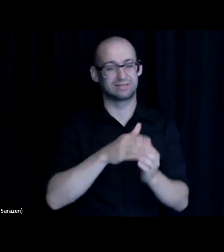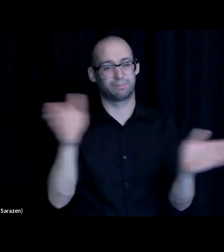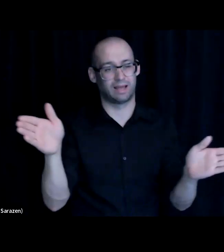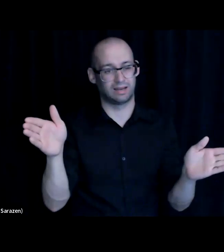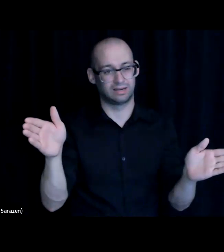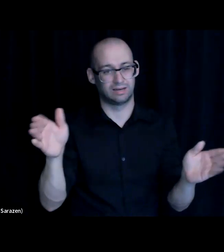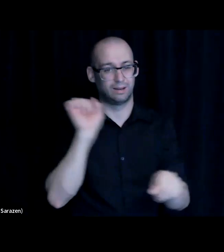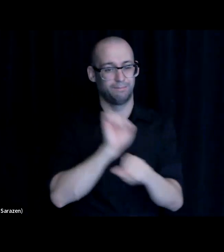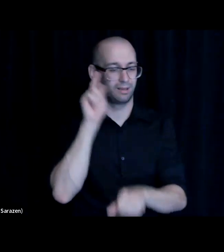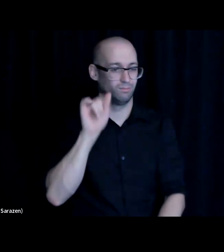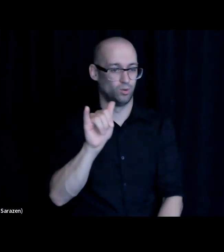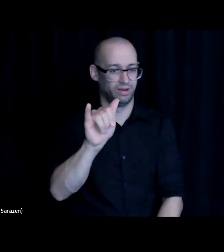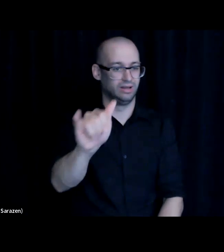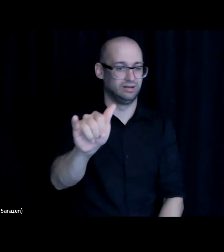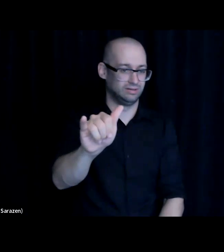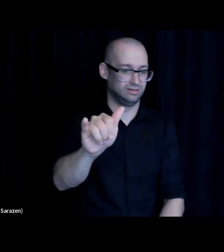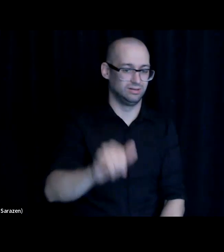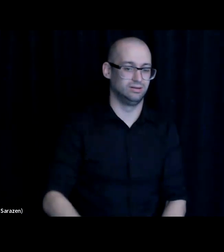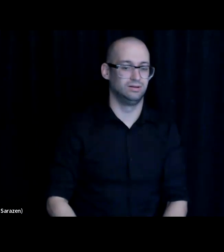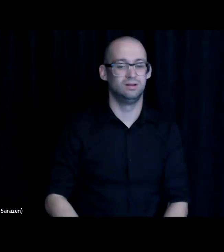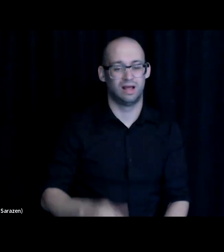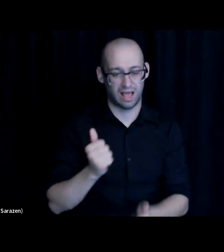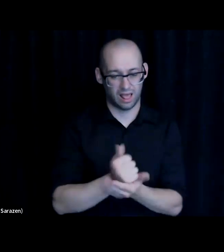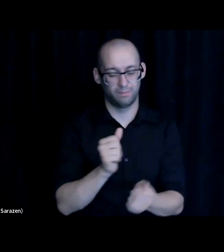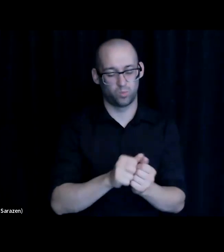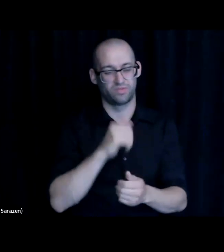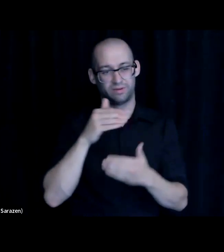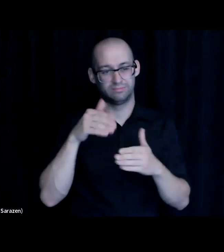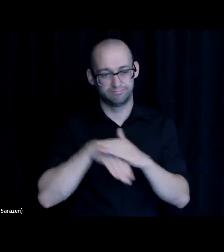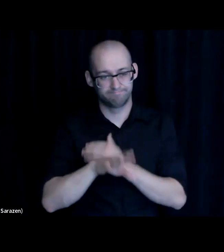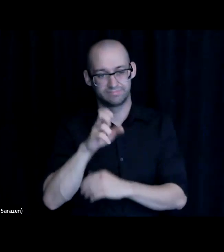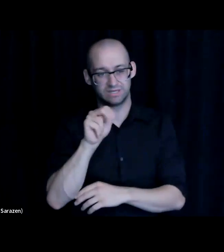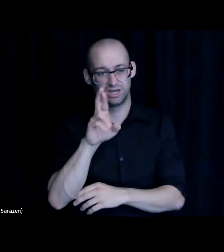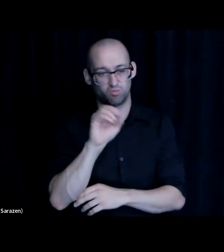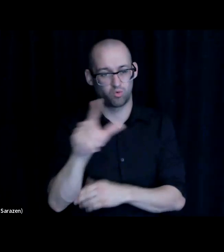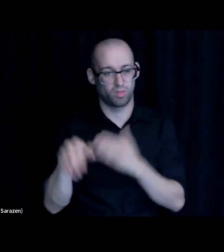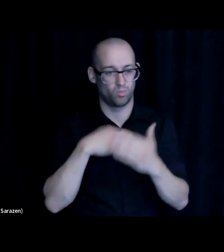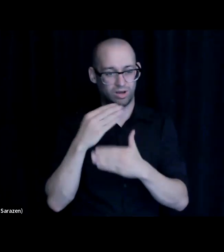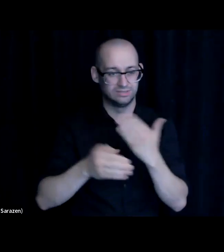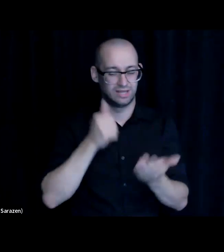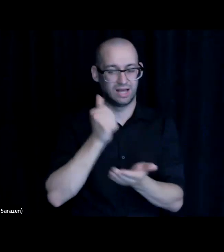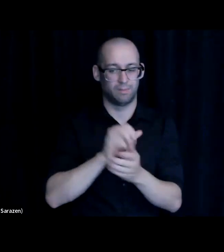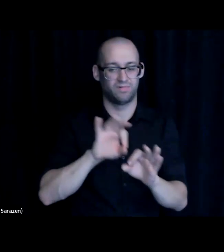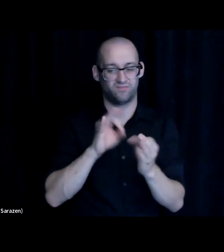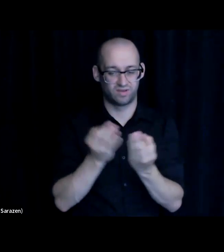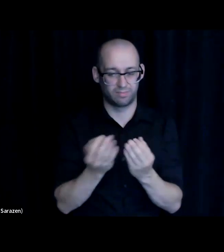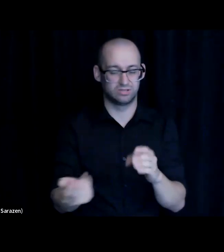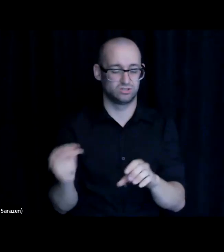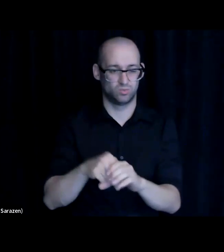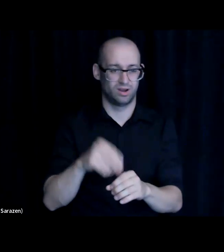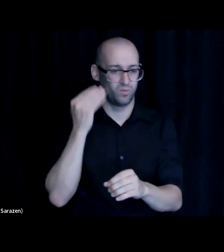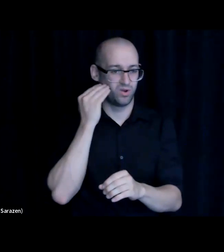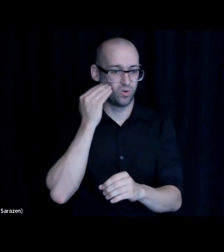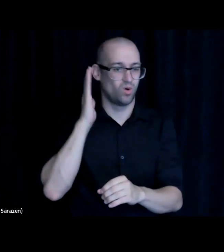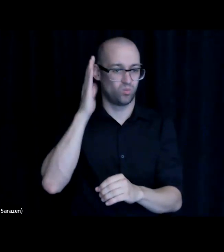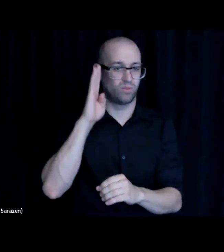and continue to help with the enrollment process to get families signed up. We know that that's going to be a challenge.